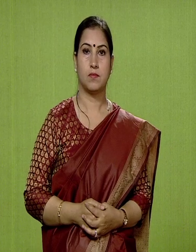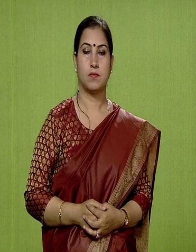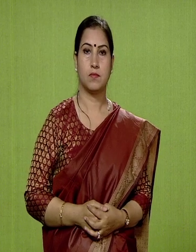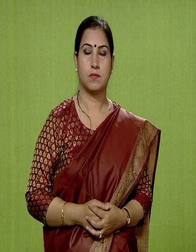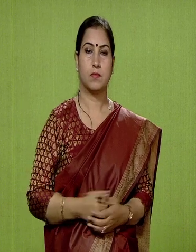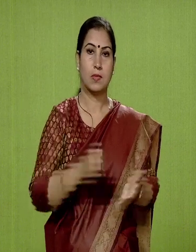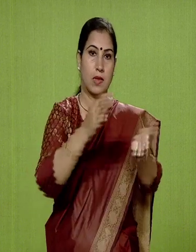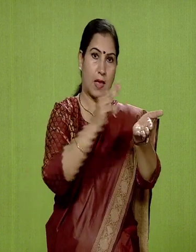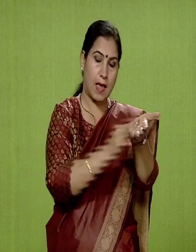M. N. Roy,